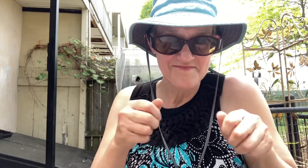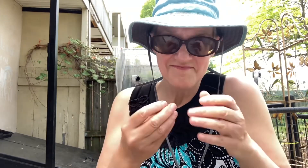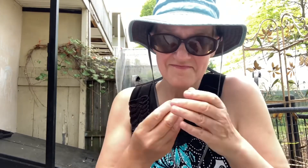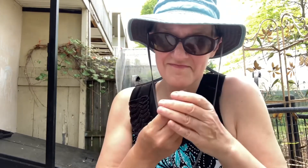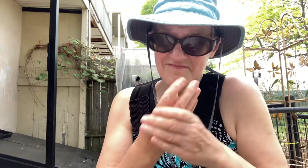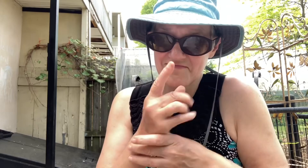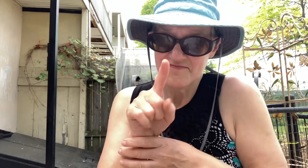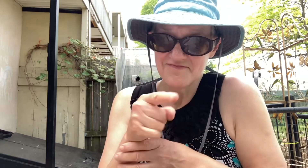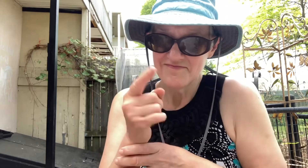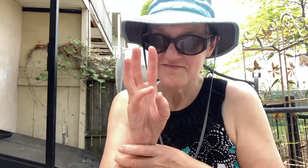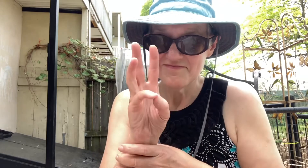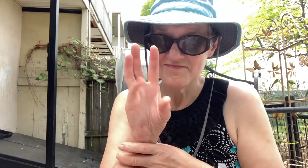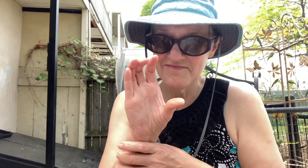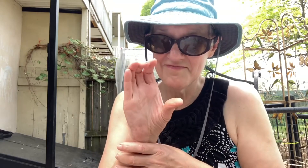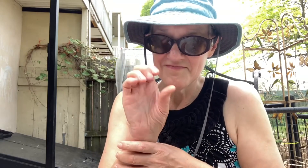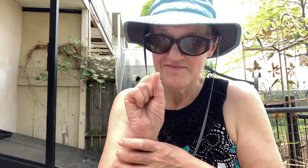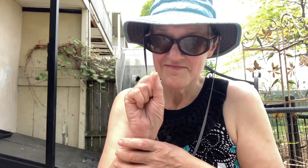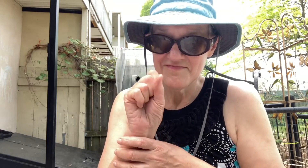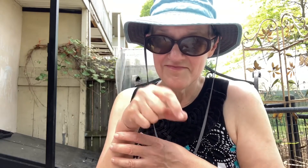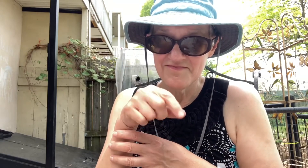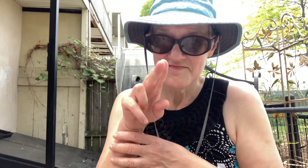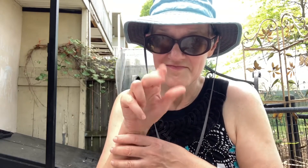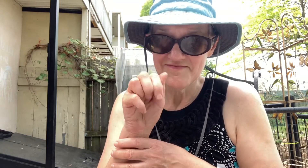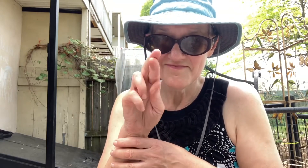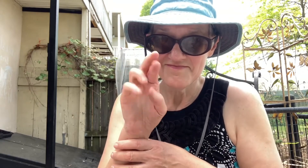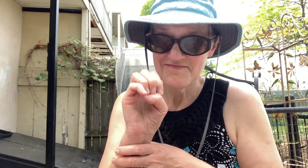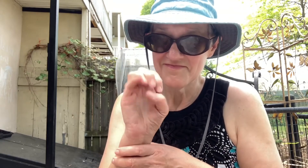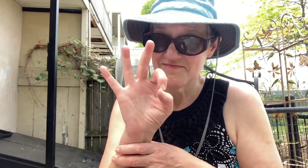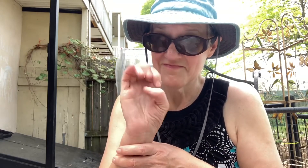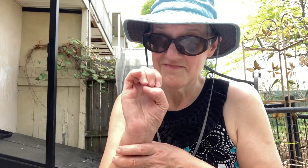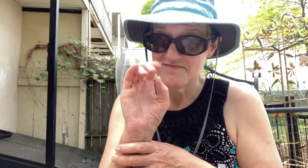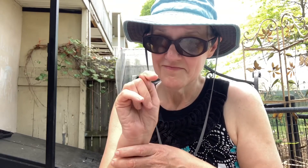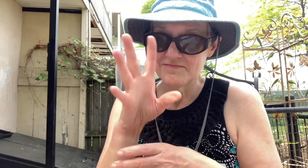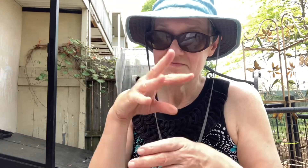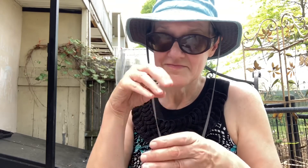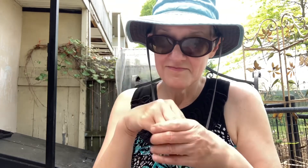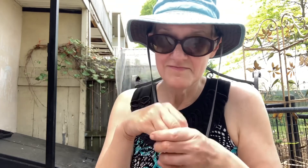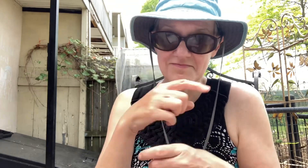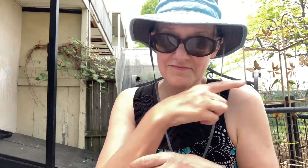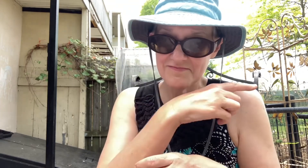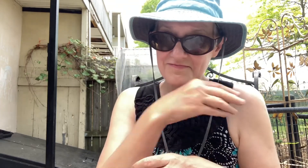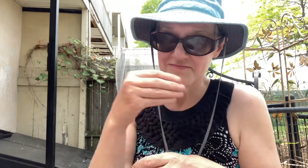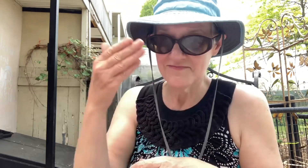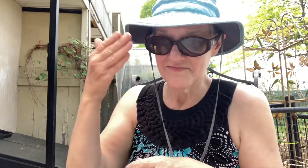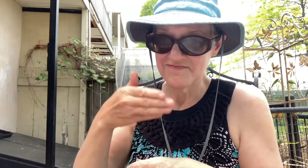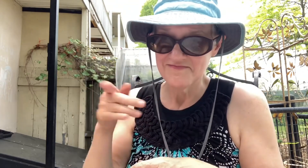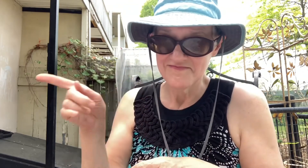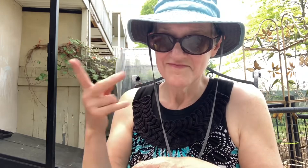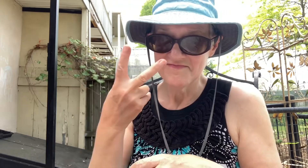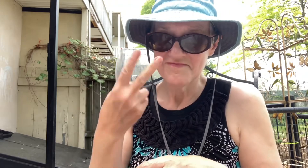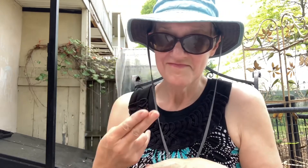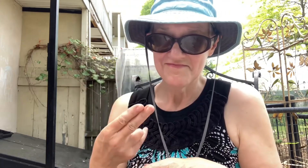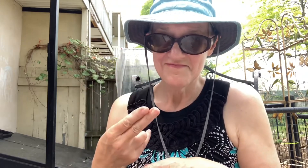possibly fit. I only grow in a 600 square foot garden, including the back and the